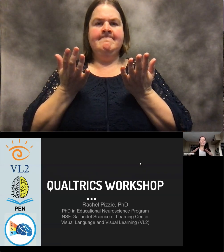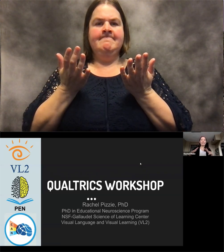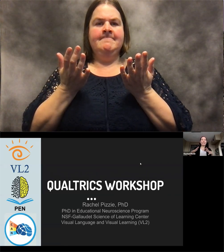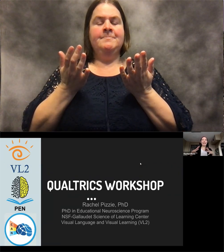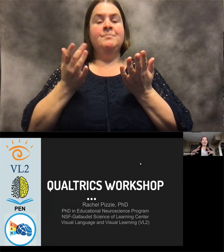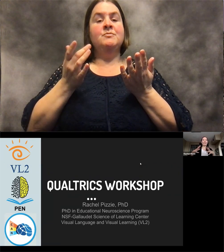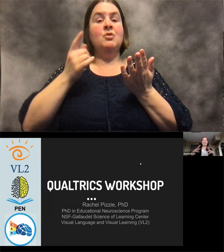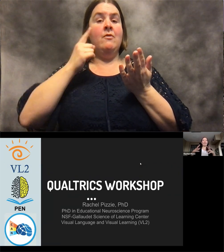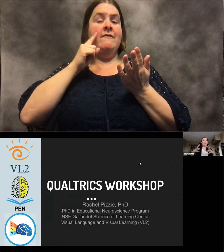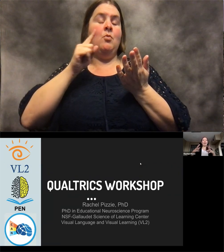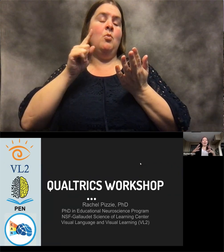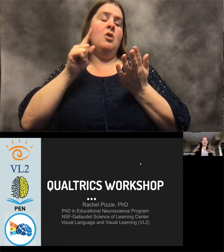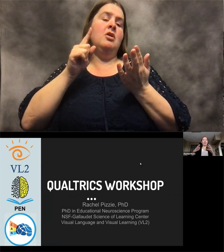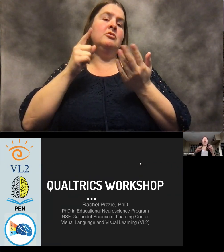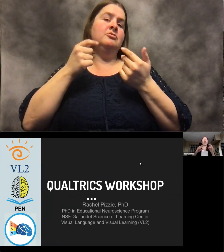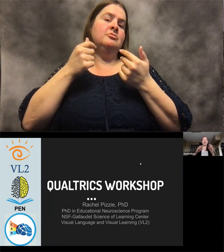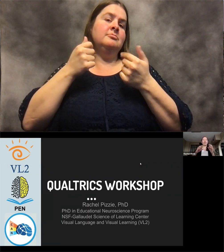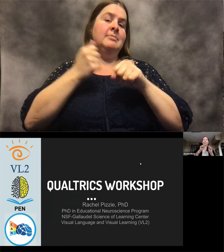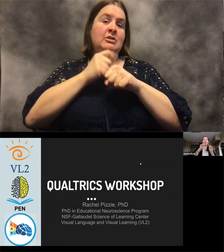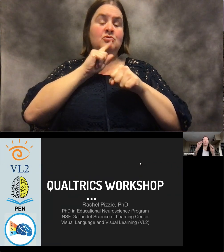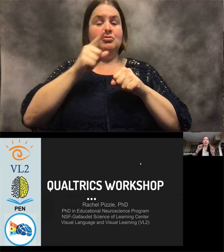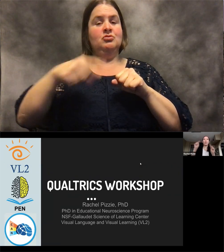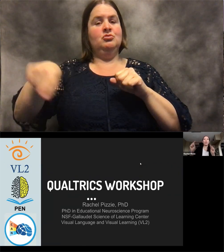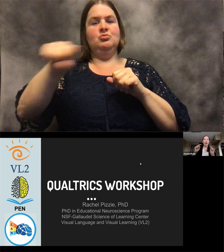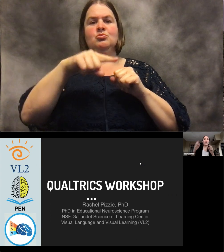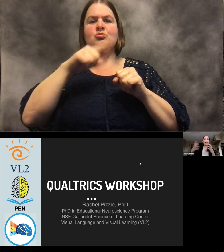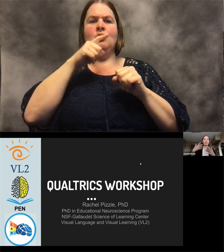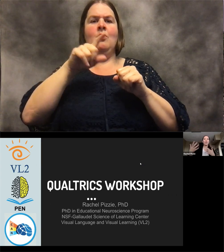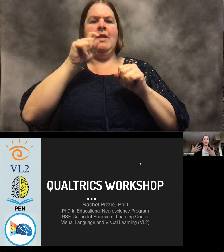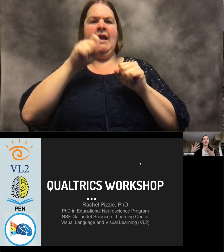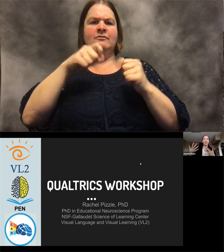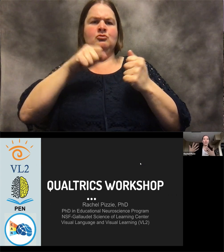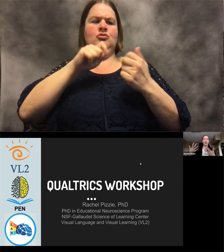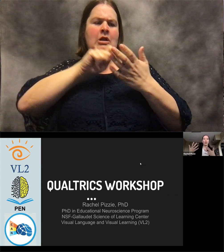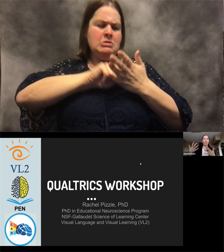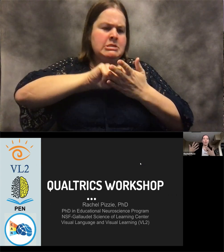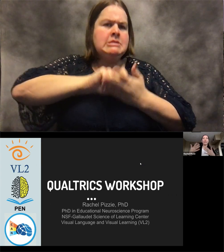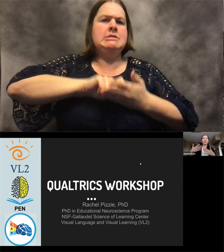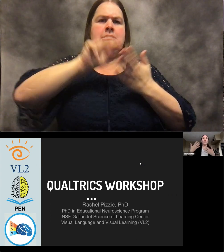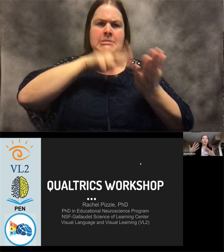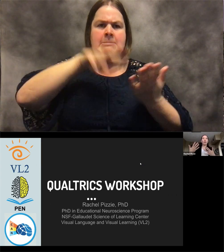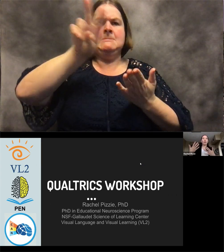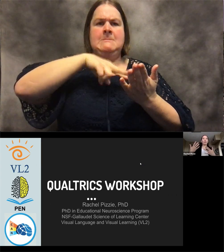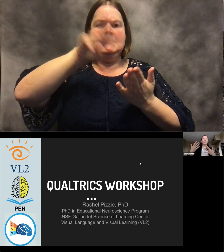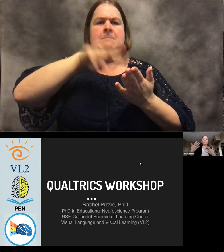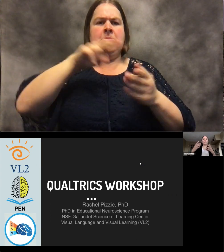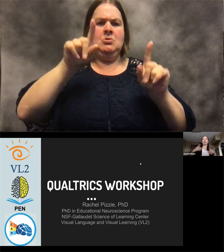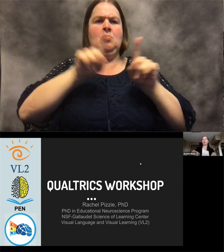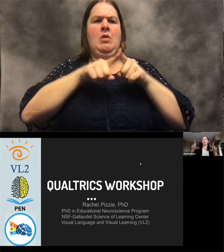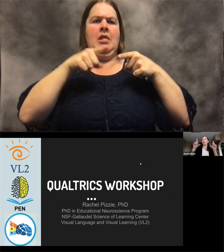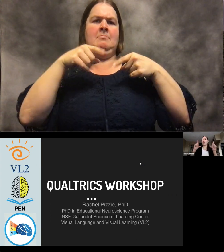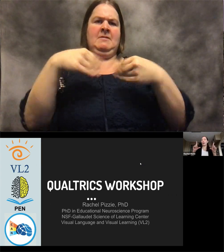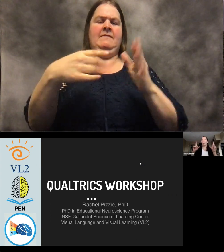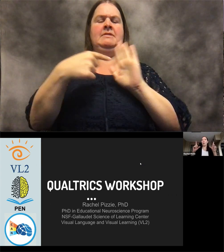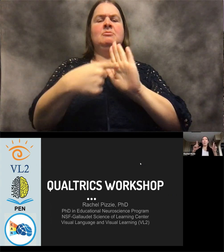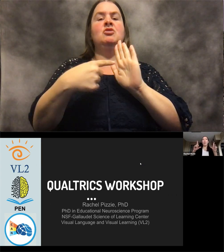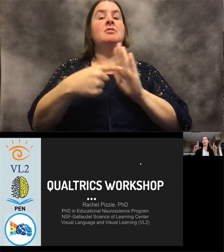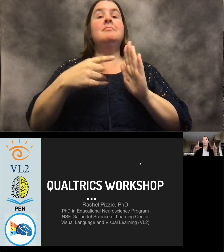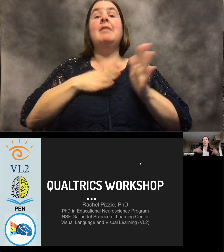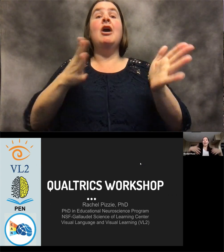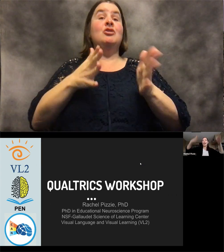to facilitate you all not having to follow along as I'm doing different demos. So I would encourage you to just sort of